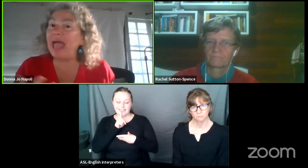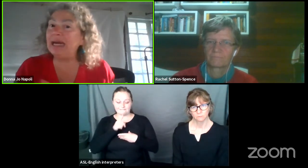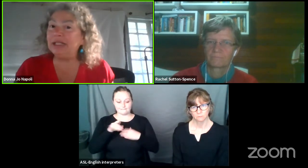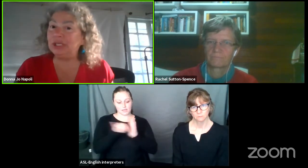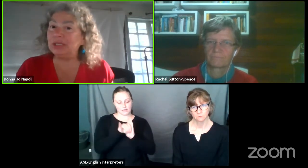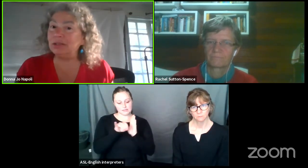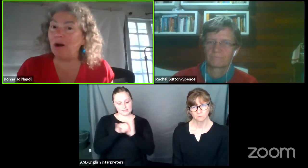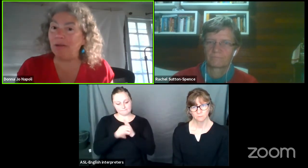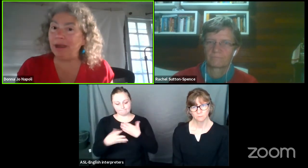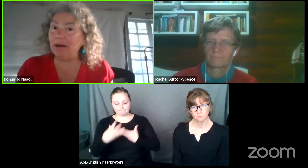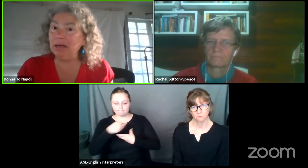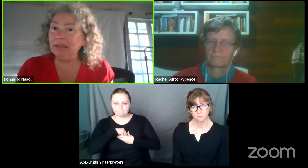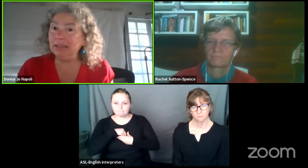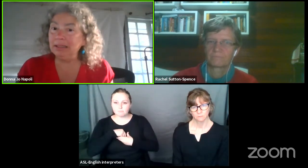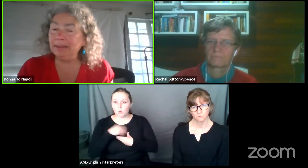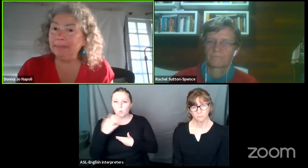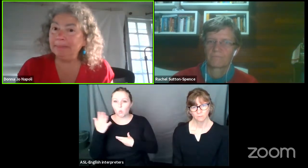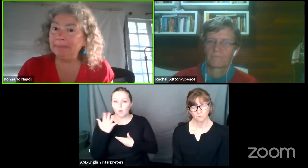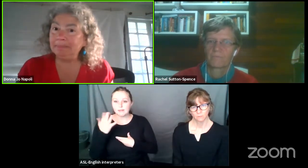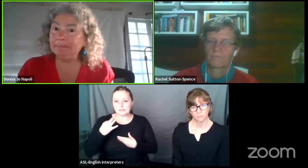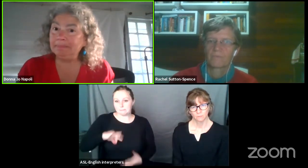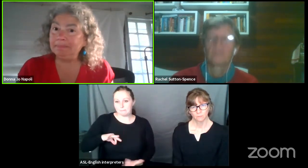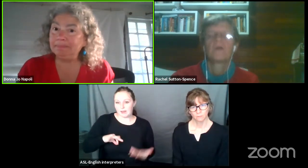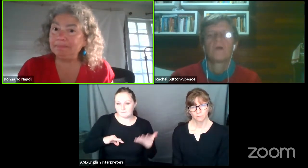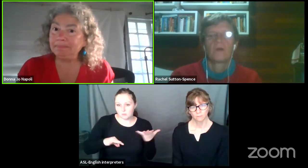What advantages are there?